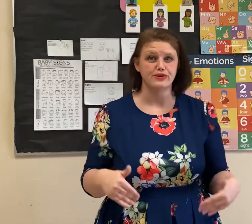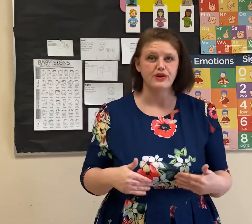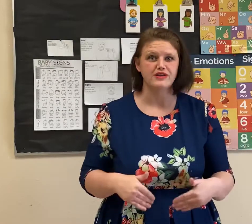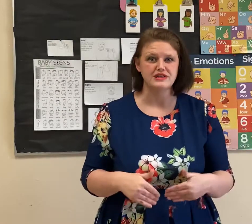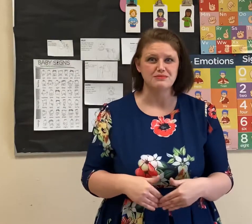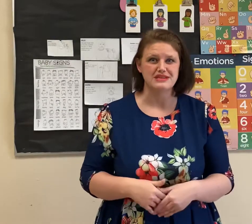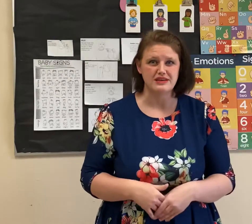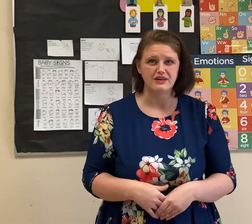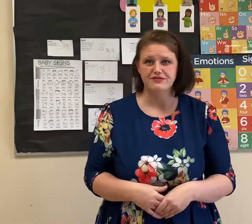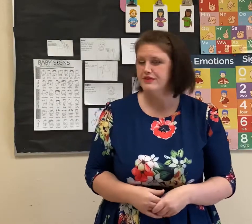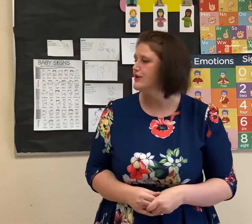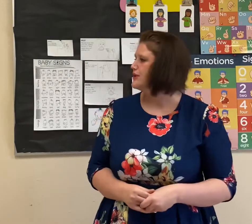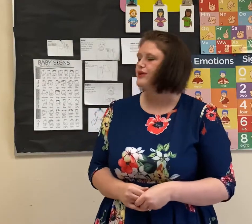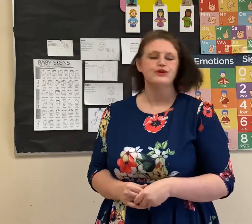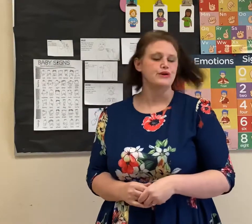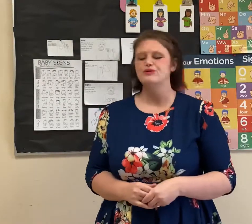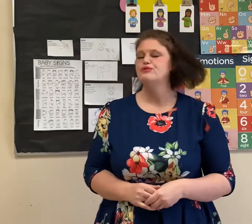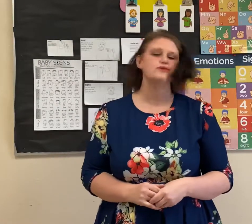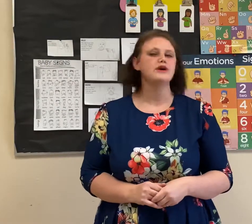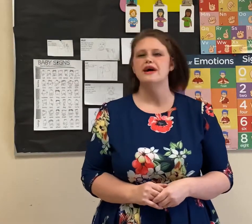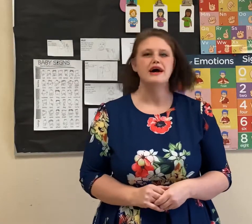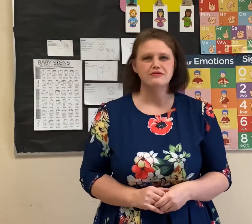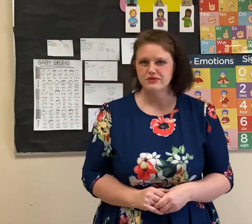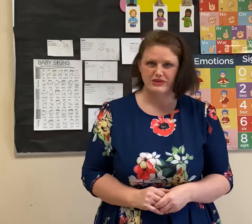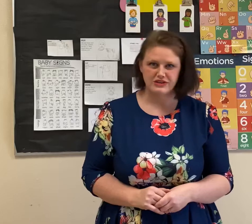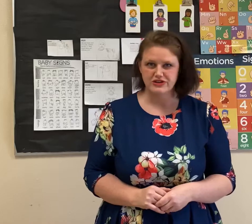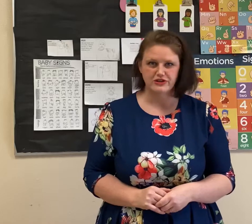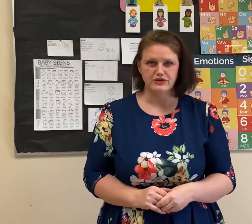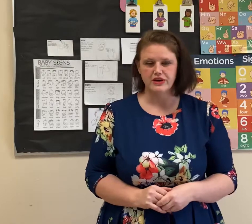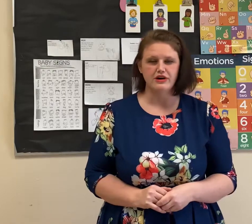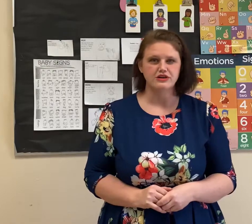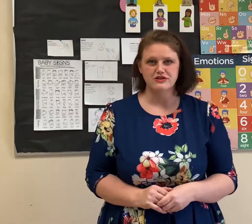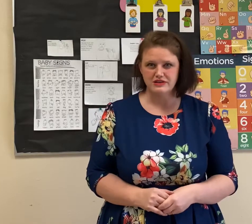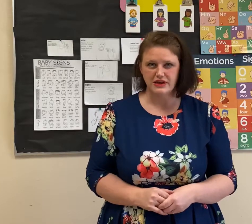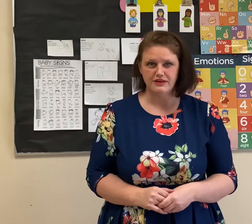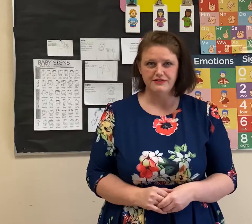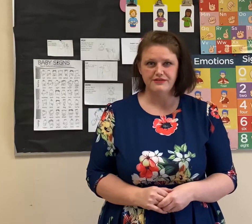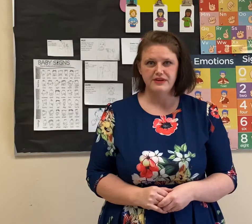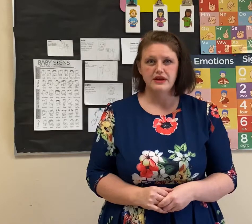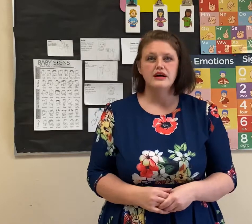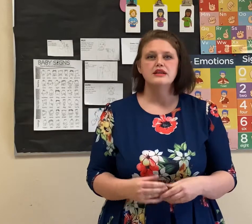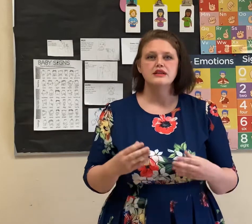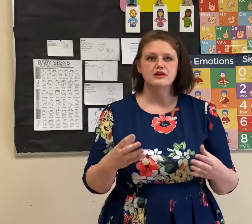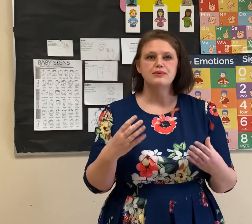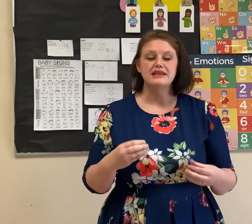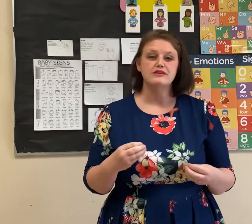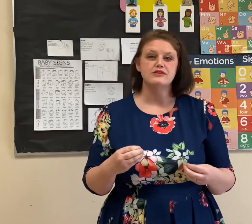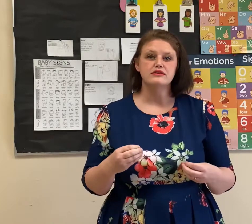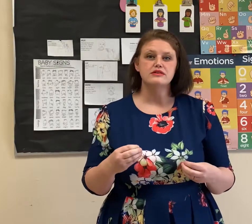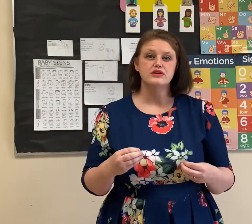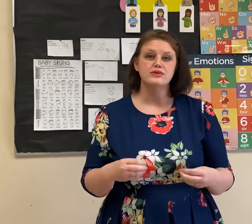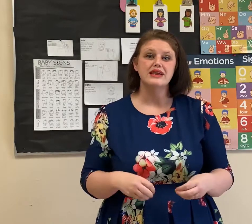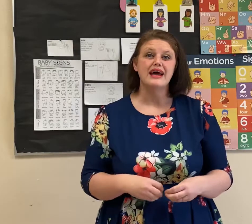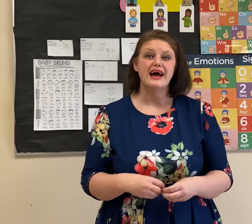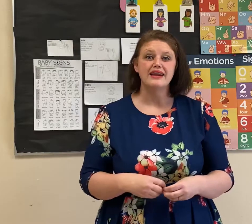this myself? No, you do not have to teach and learn it all yourself. Little by little, you can add